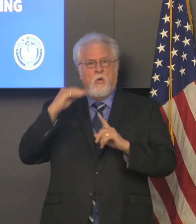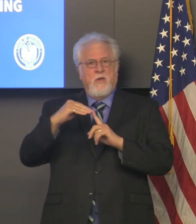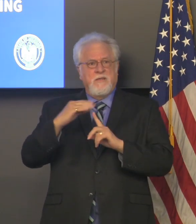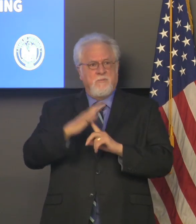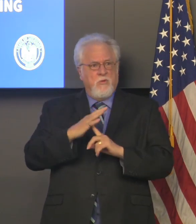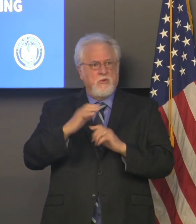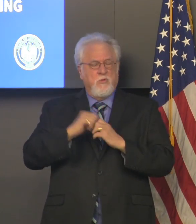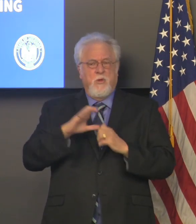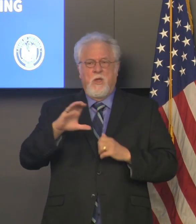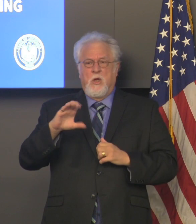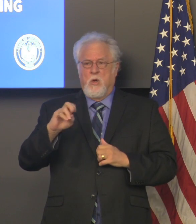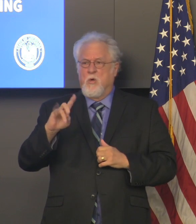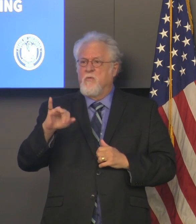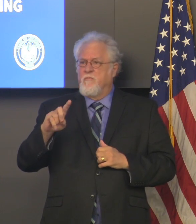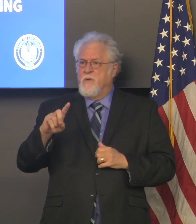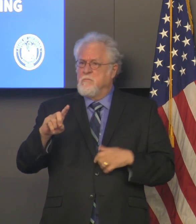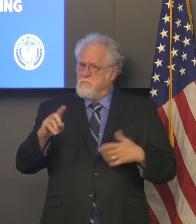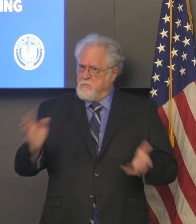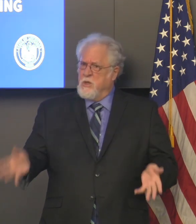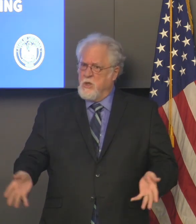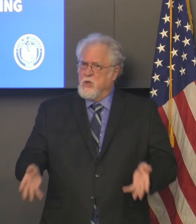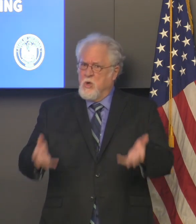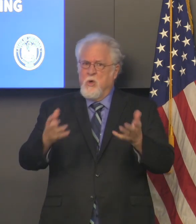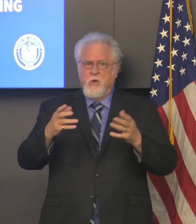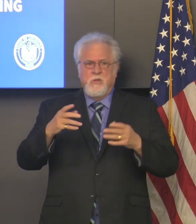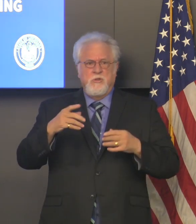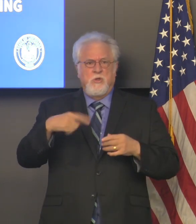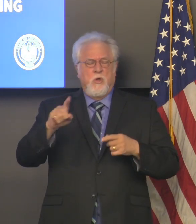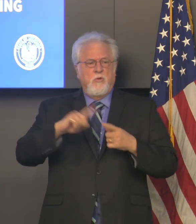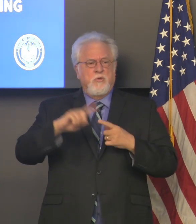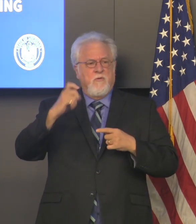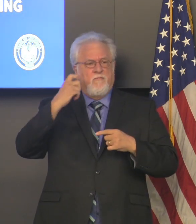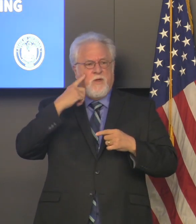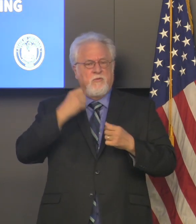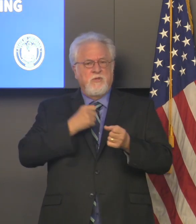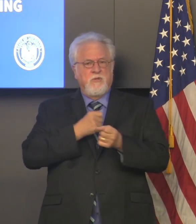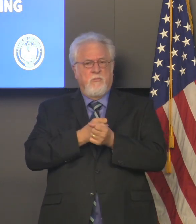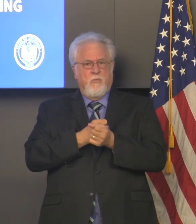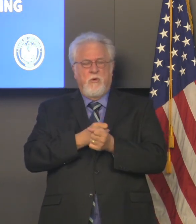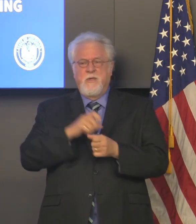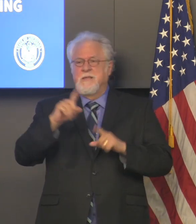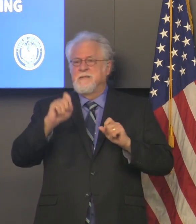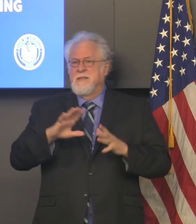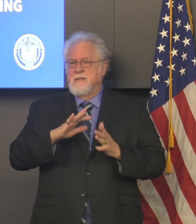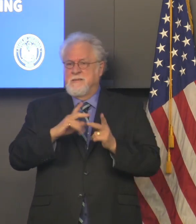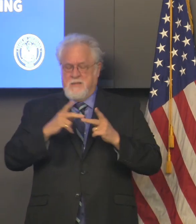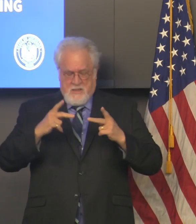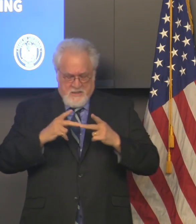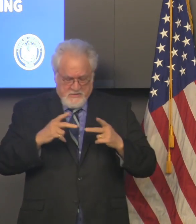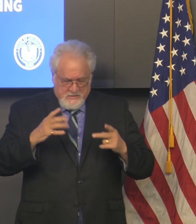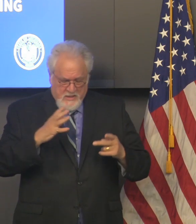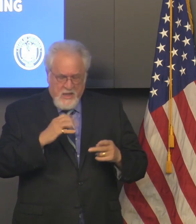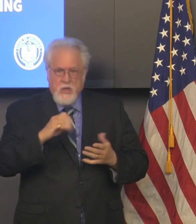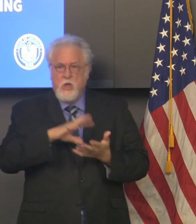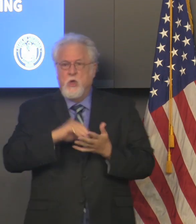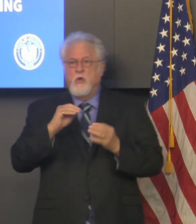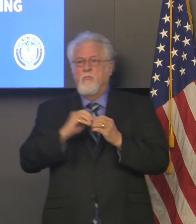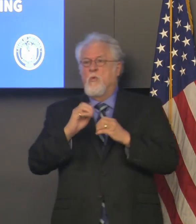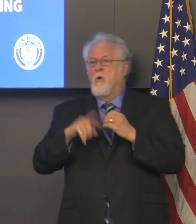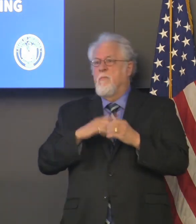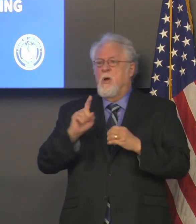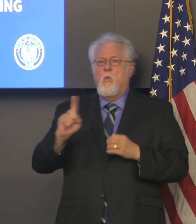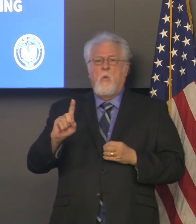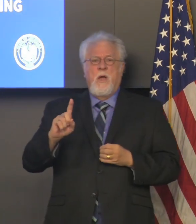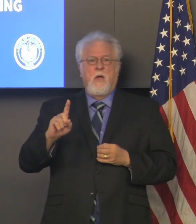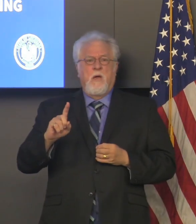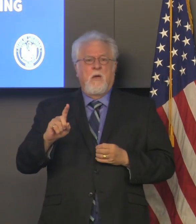with COVID, then we encourage you to visit one of the federally supported surge test sites. And to learn more about where